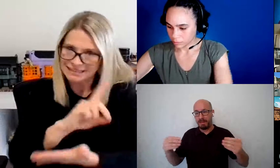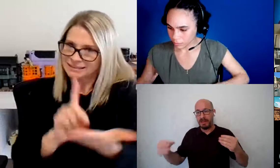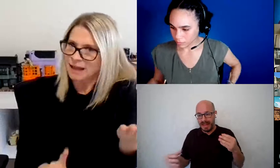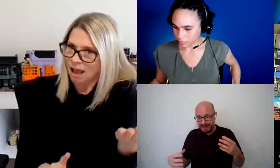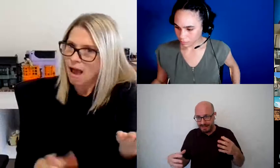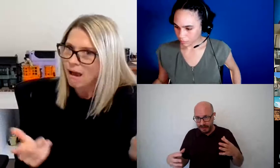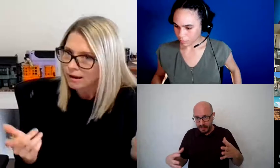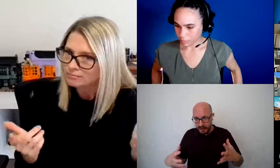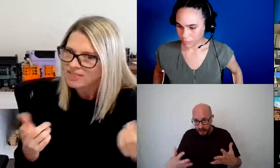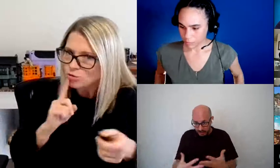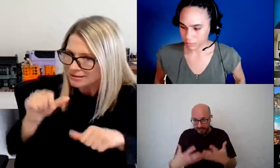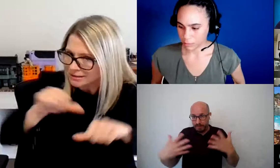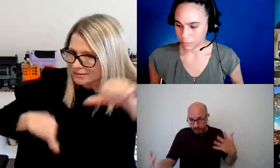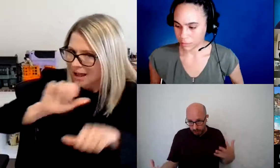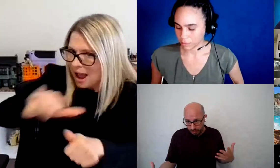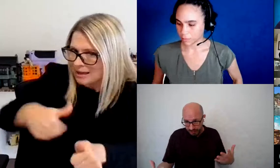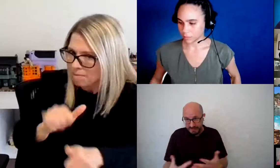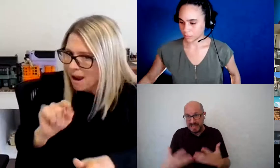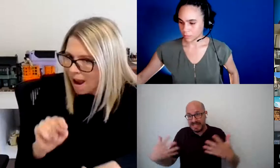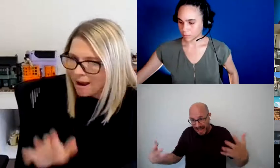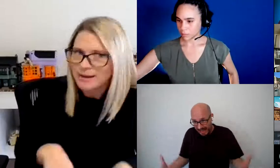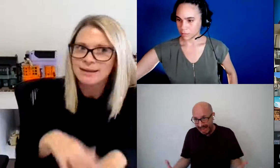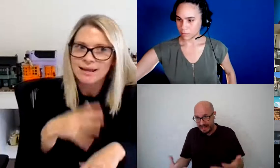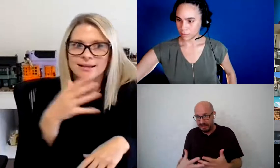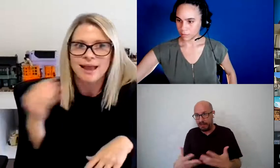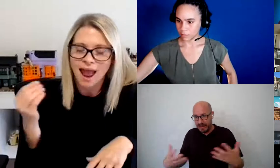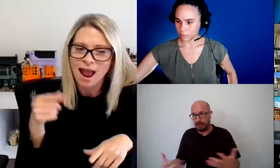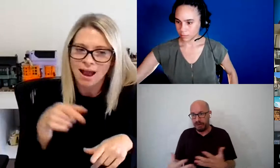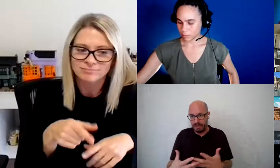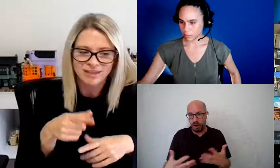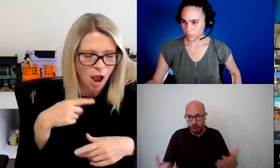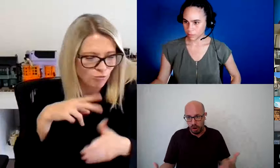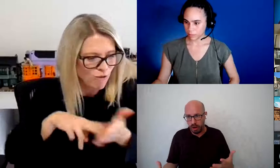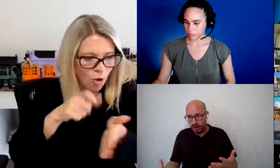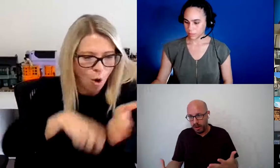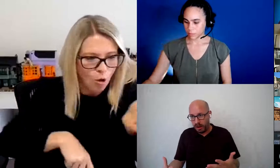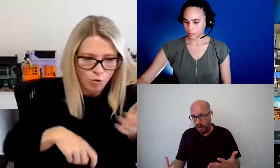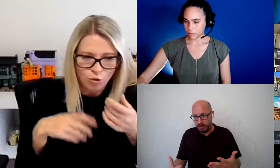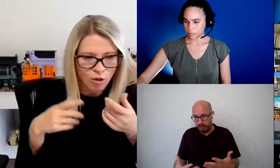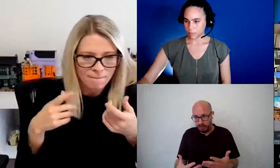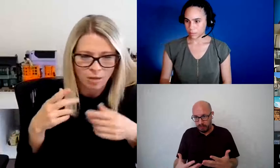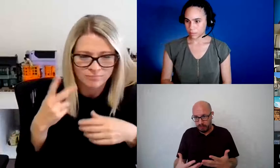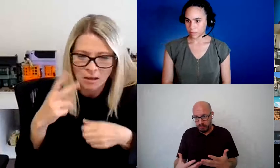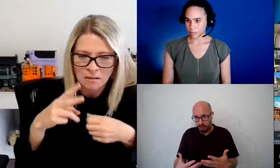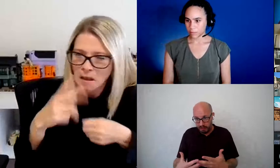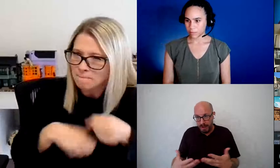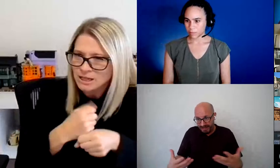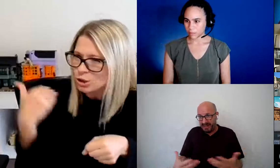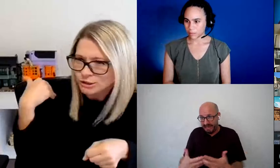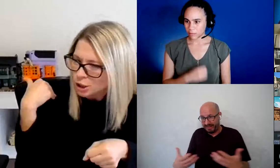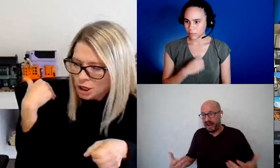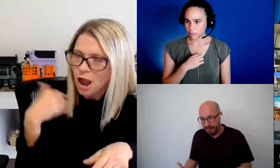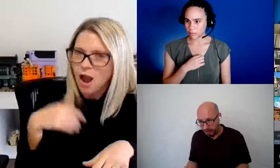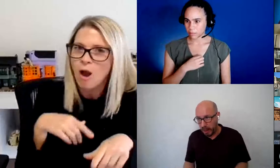they've placed the speakers, they've designed the speakers in the car with basically a science